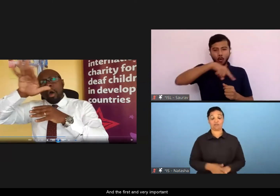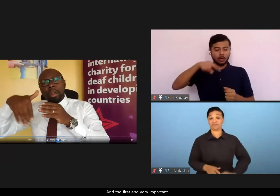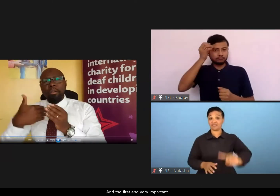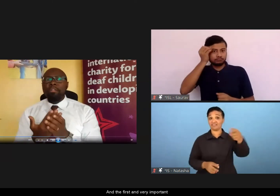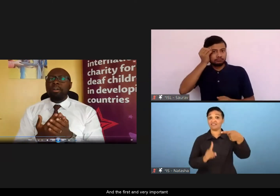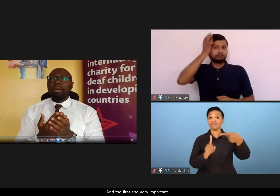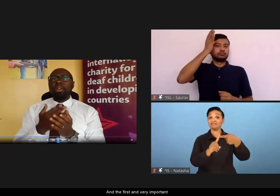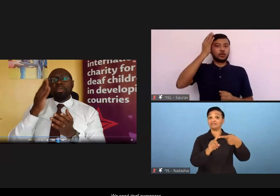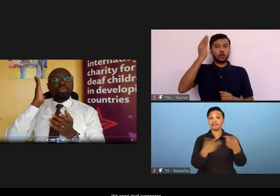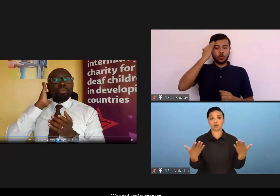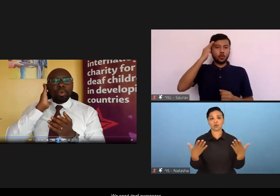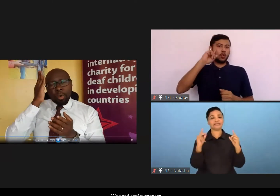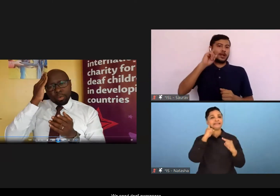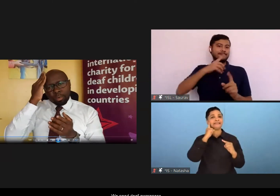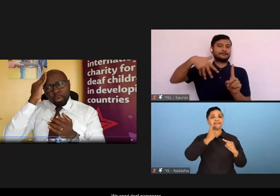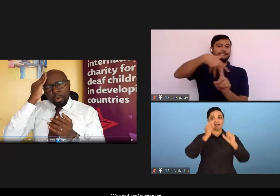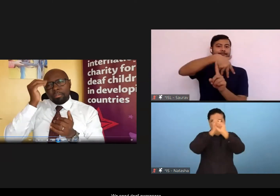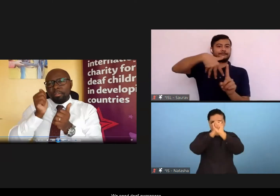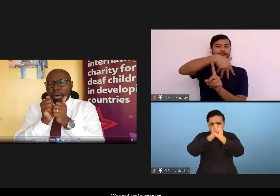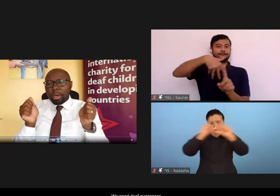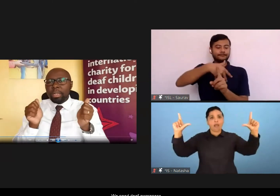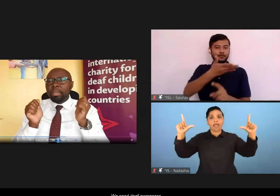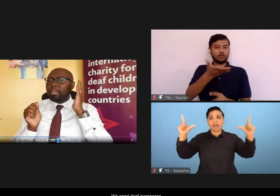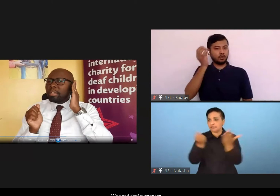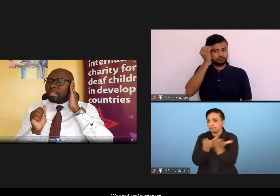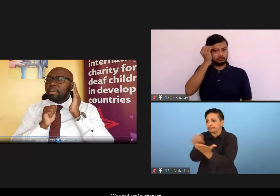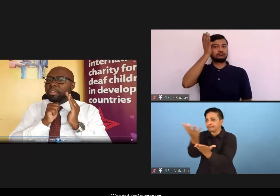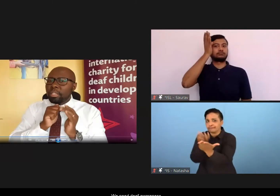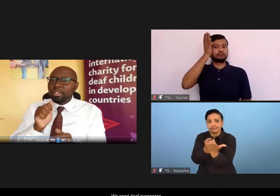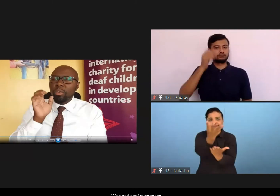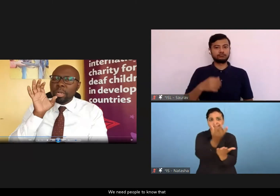need deaf awareness all over. We need